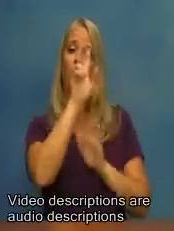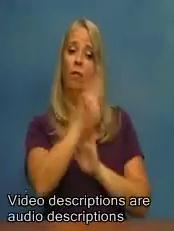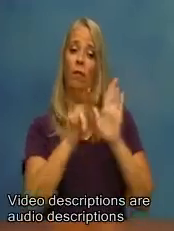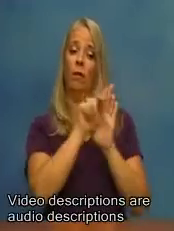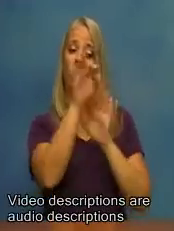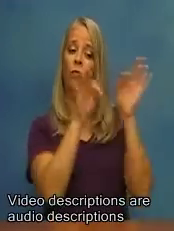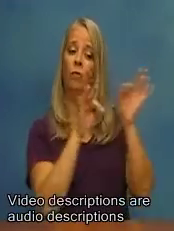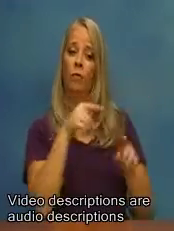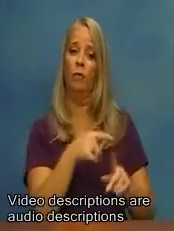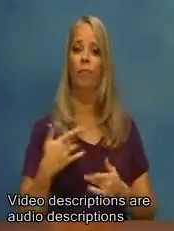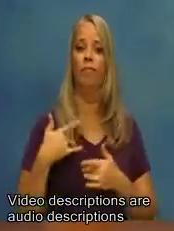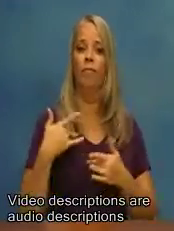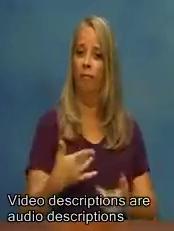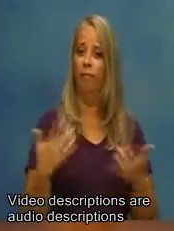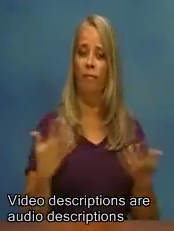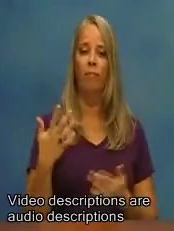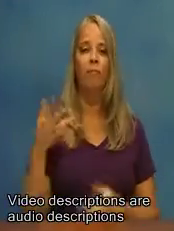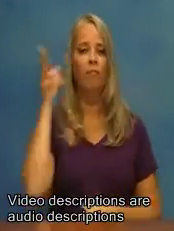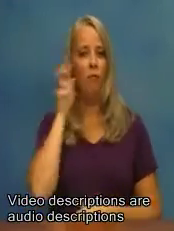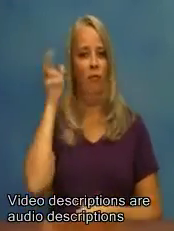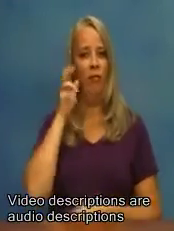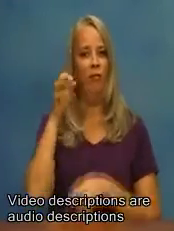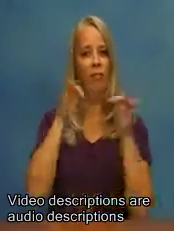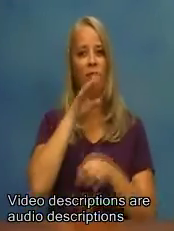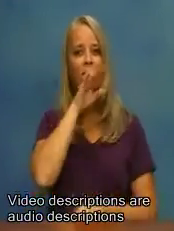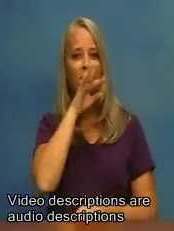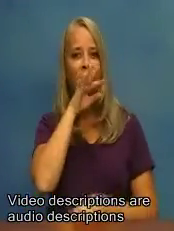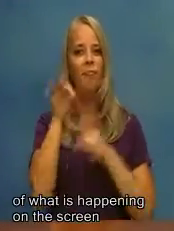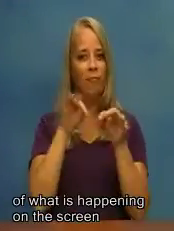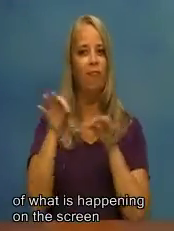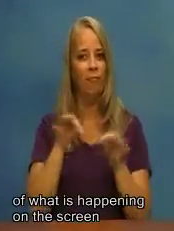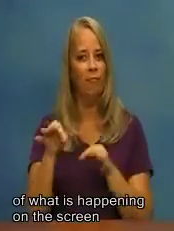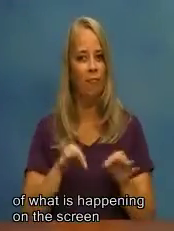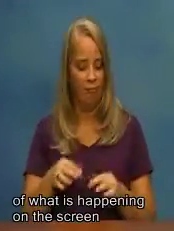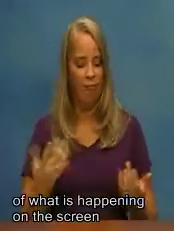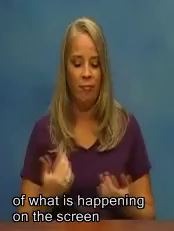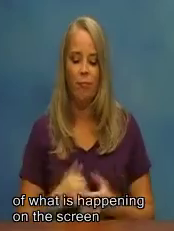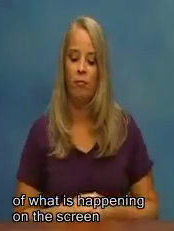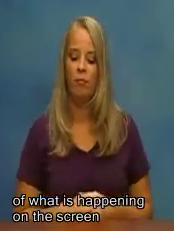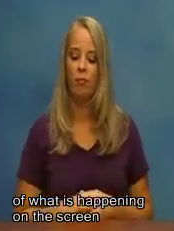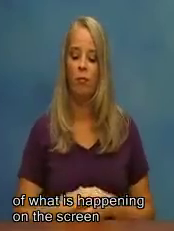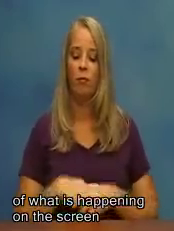Video descriptions are audio descriptions of what is happening on the screen.